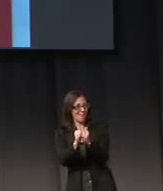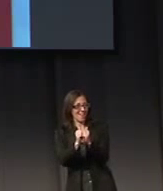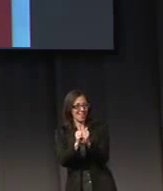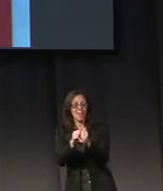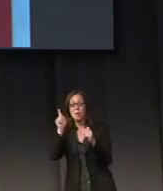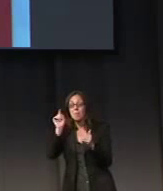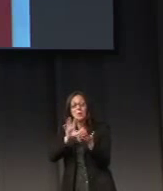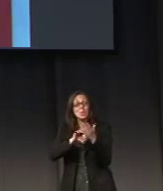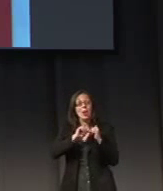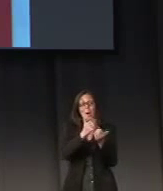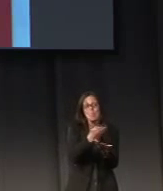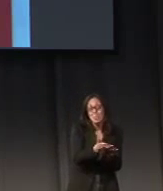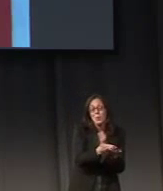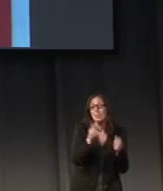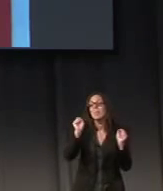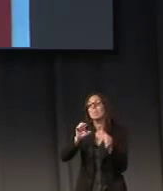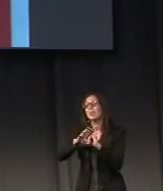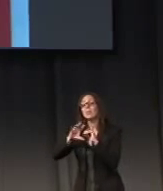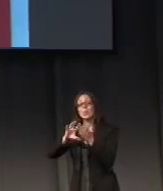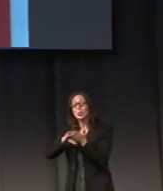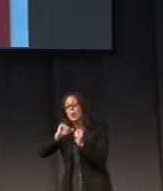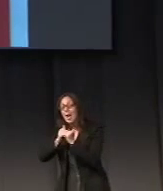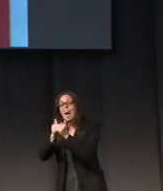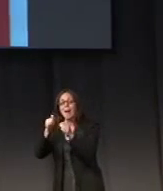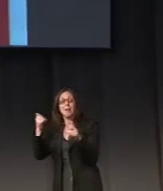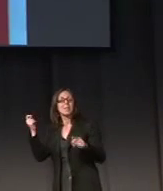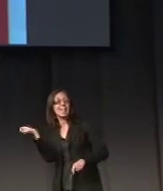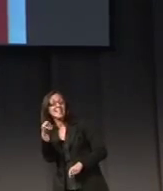trained and careful manner. Thank you.